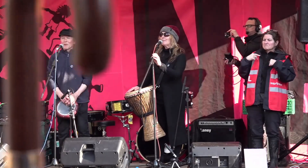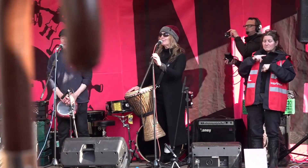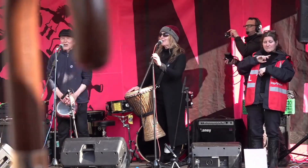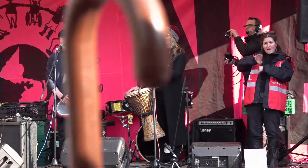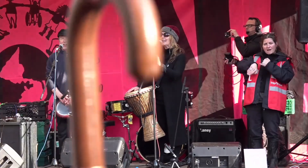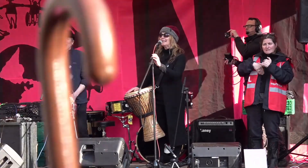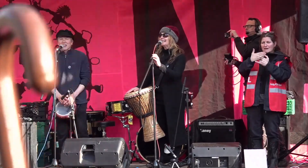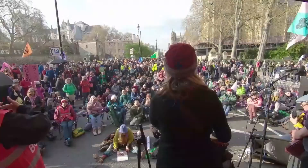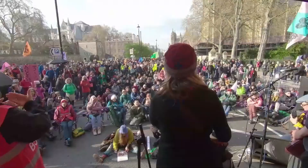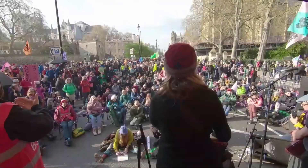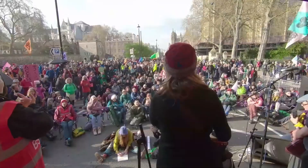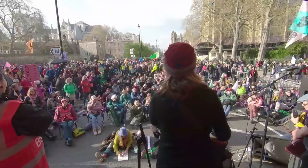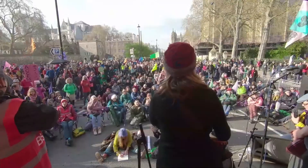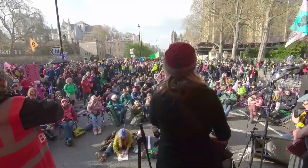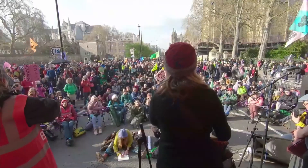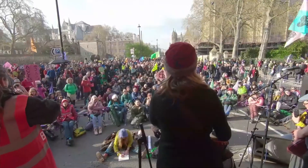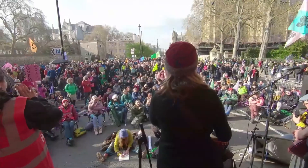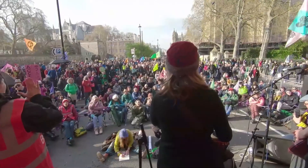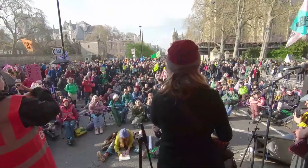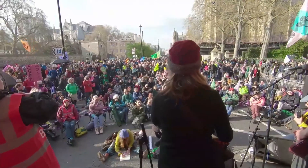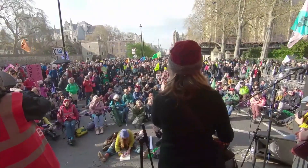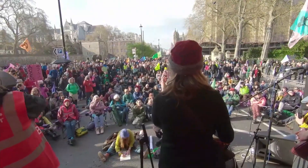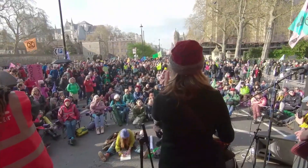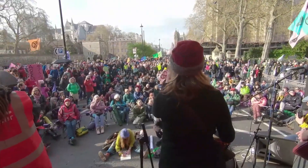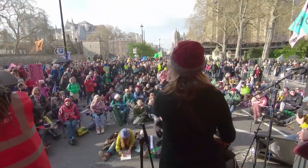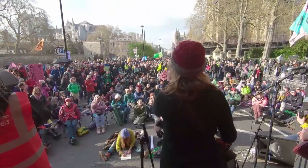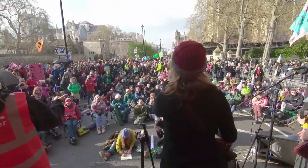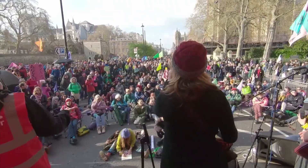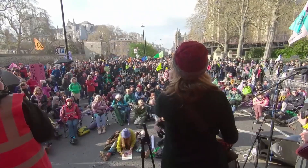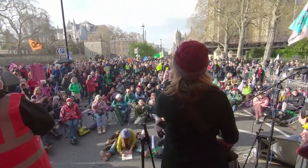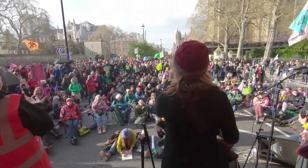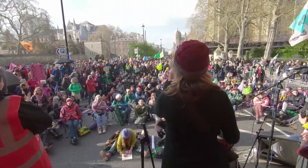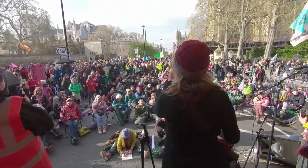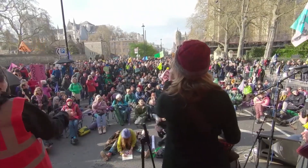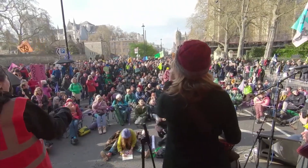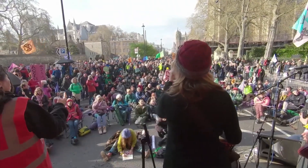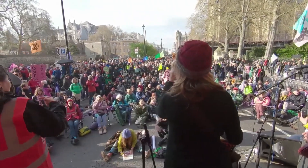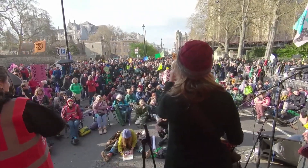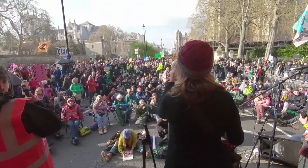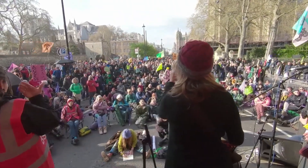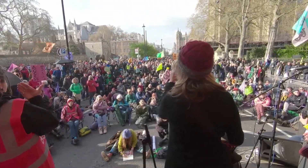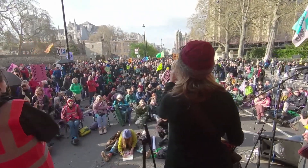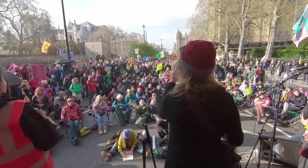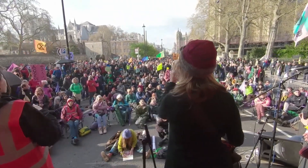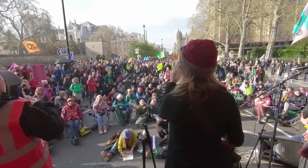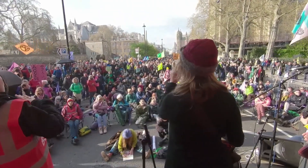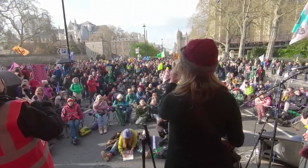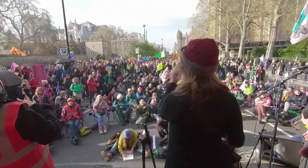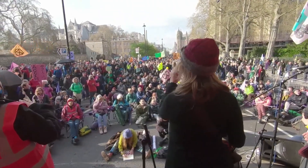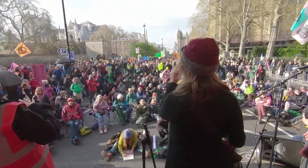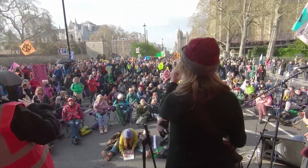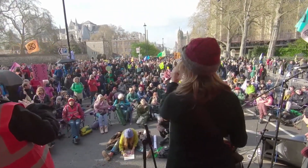until all oppression is ended. And I will never rest